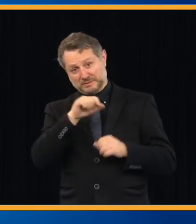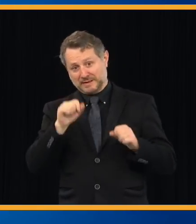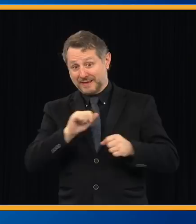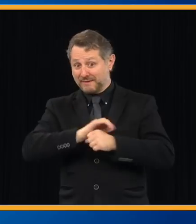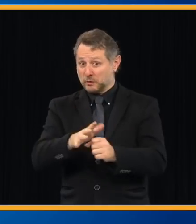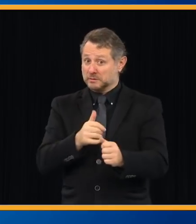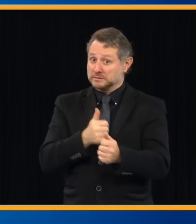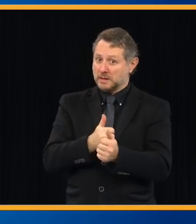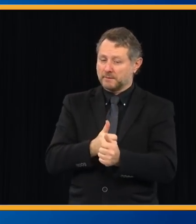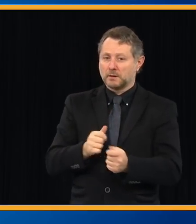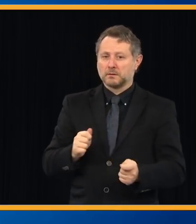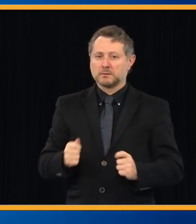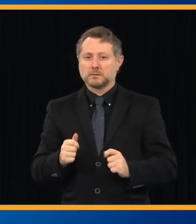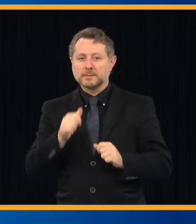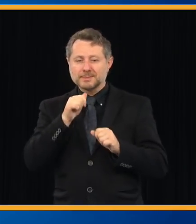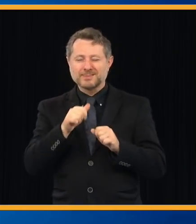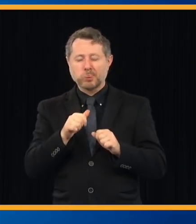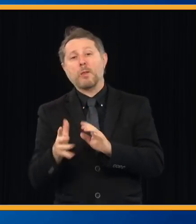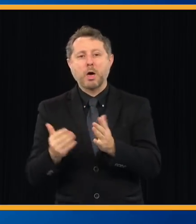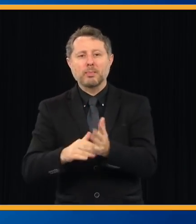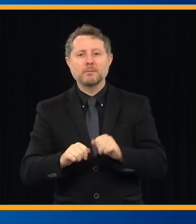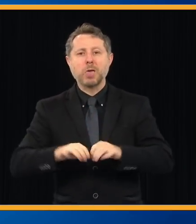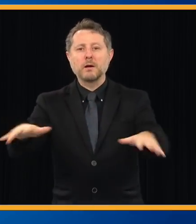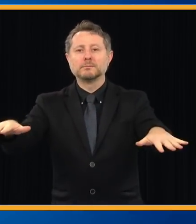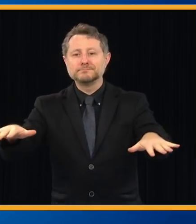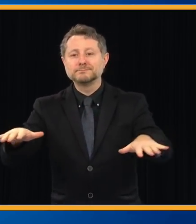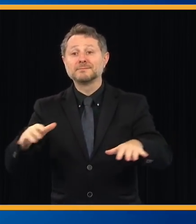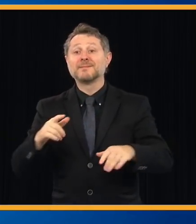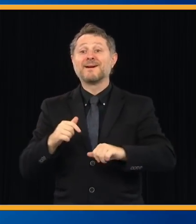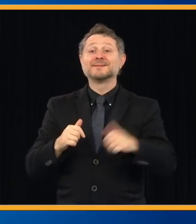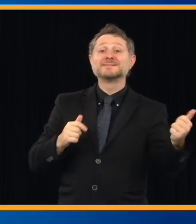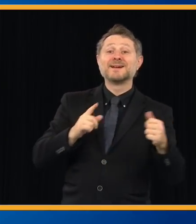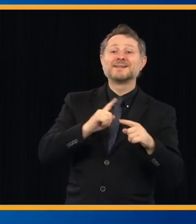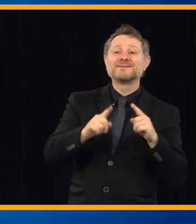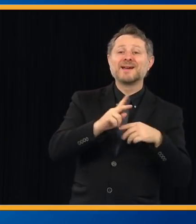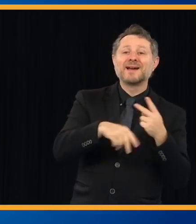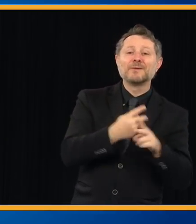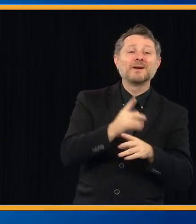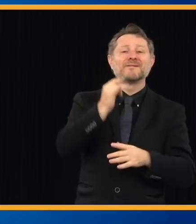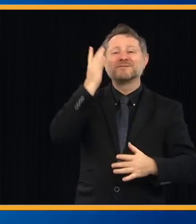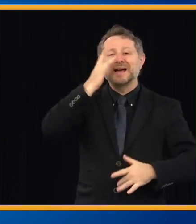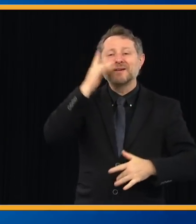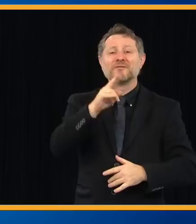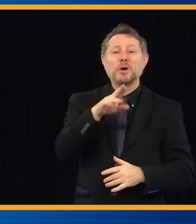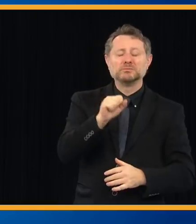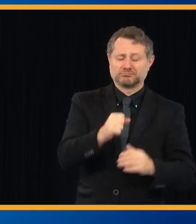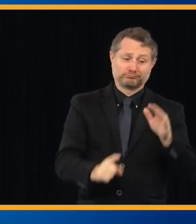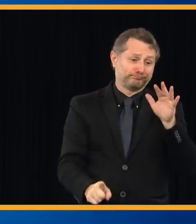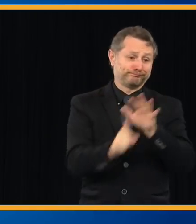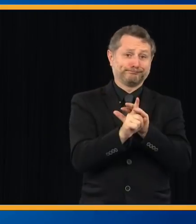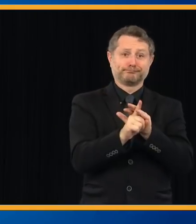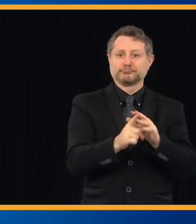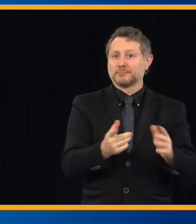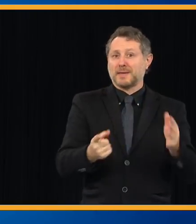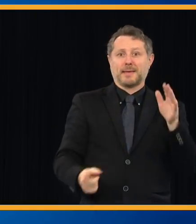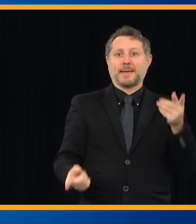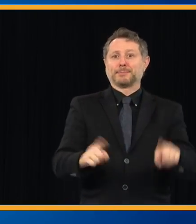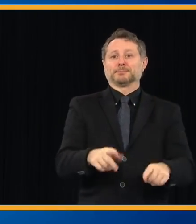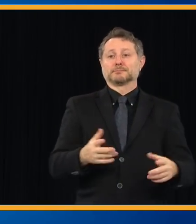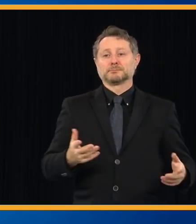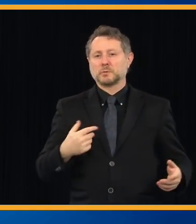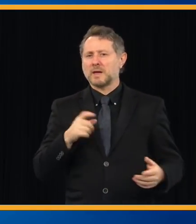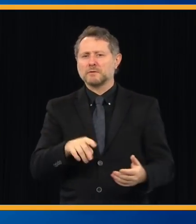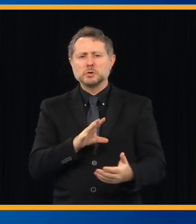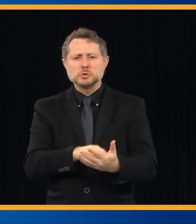health issue. And I think we have to learn from this, and unfortunately learn from it as we're going through it, because we may